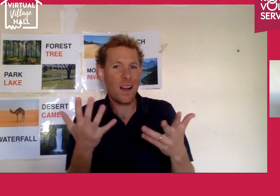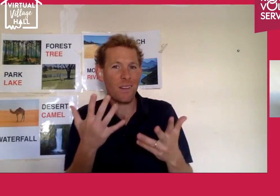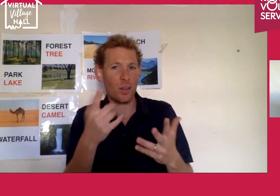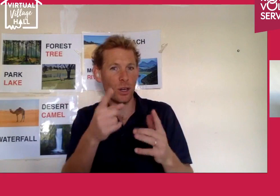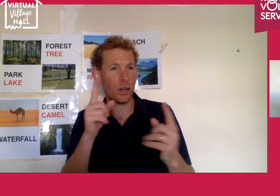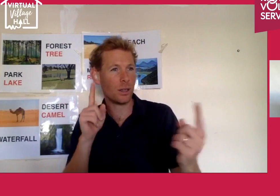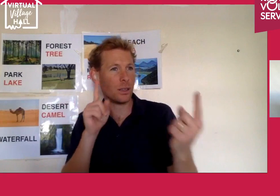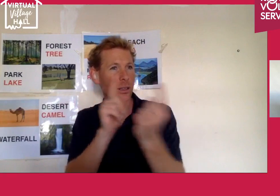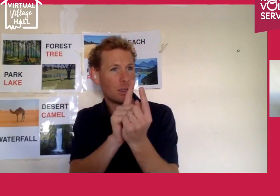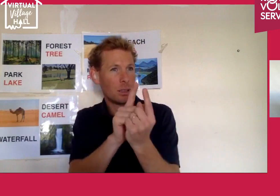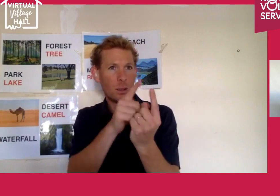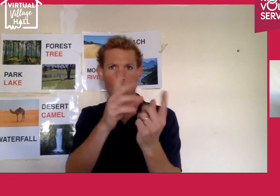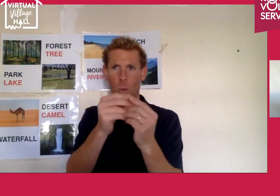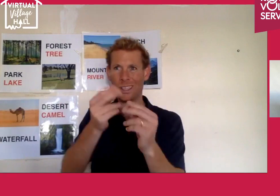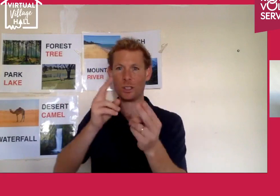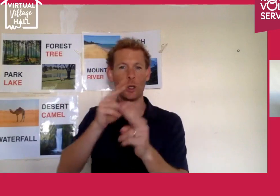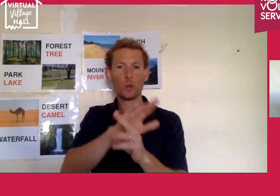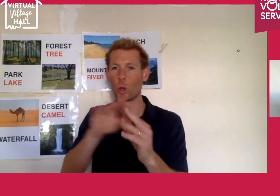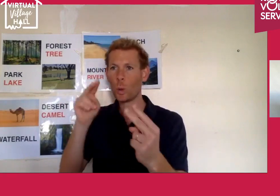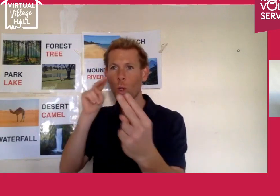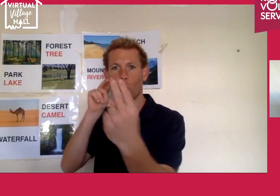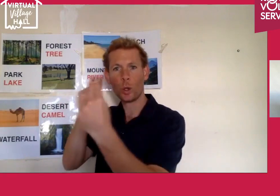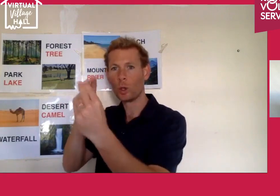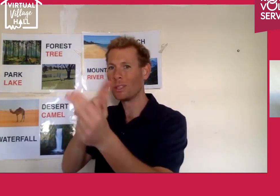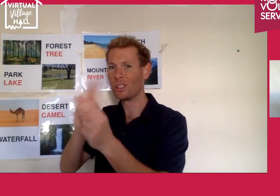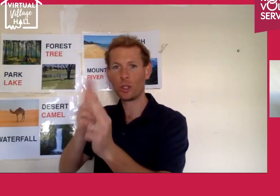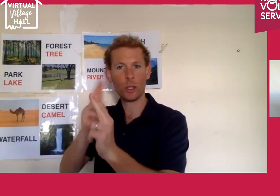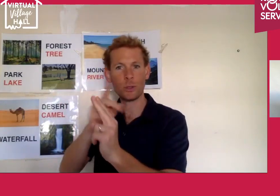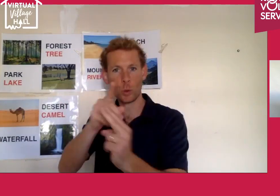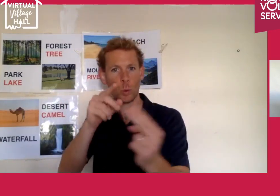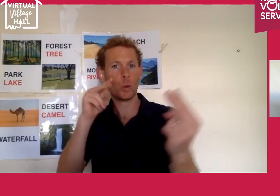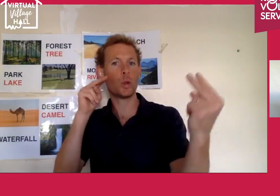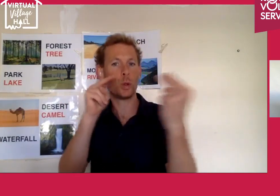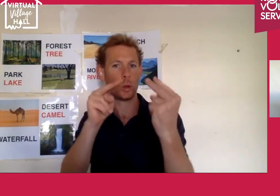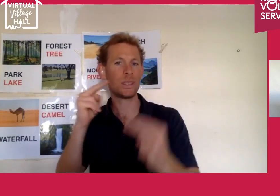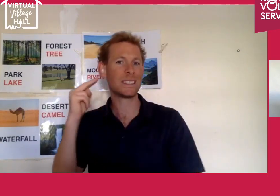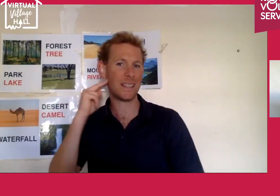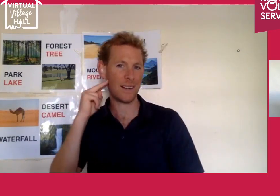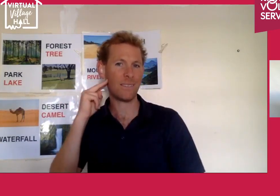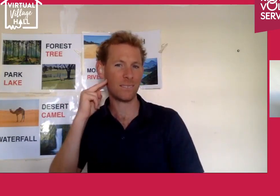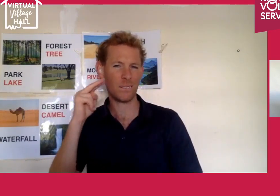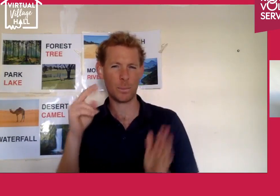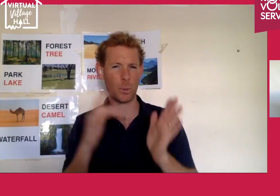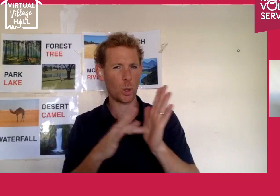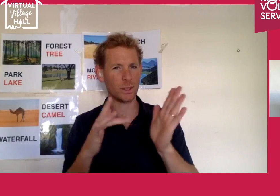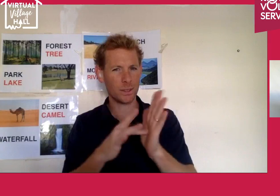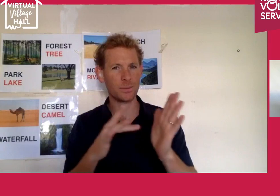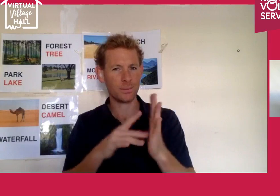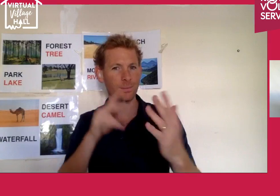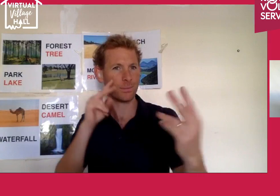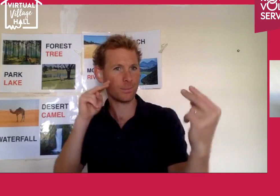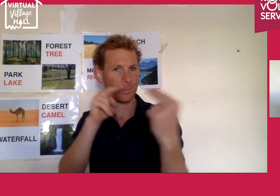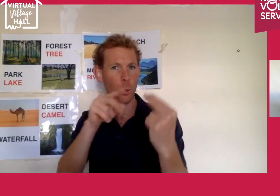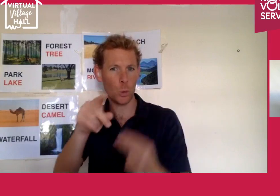signs. If anyone comes across an interpreter kind of actively working,